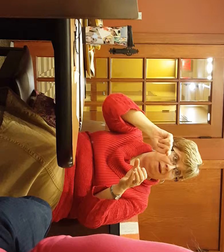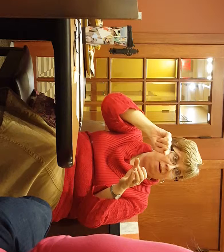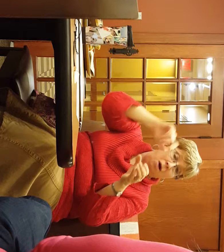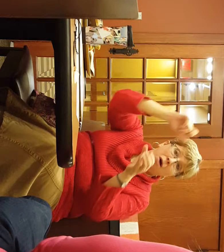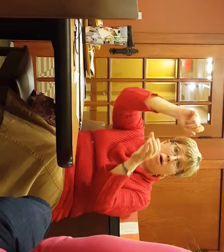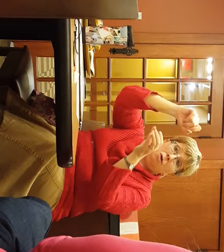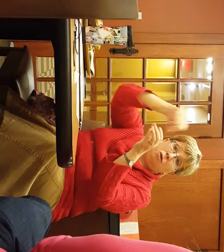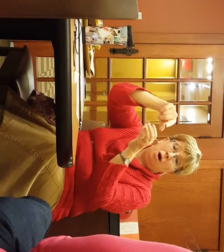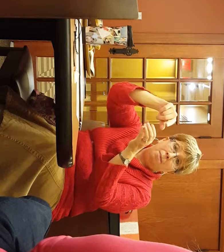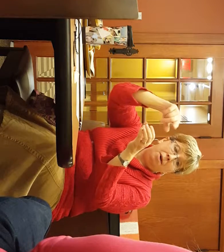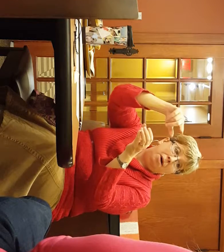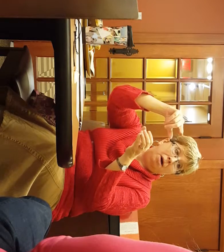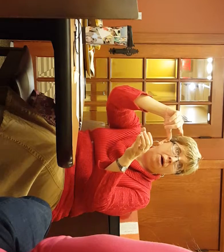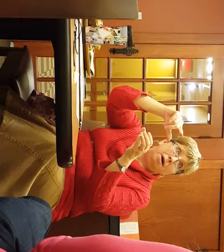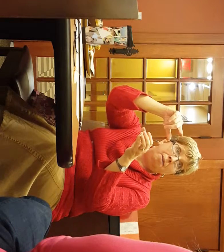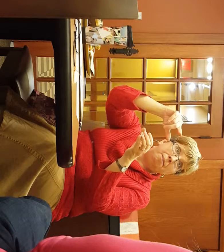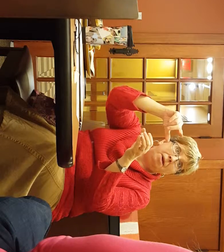coffee, and I'm still